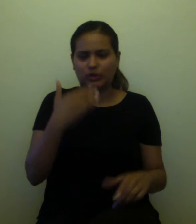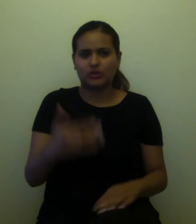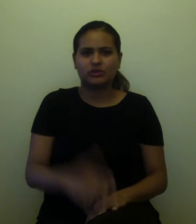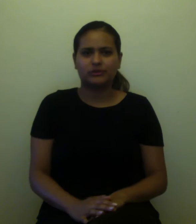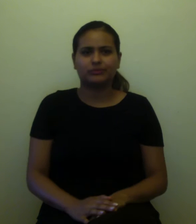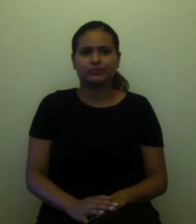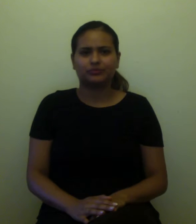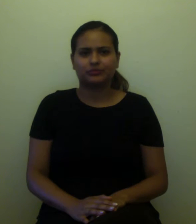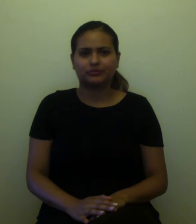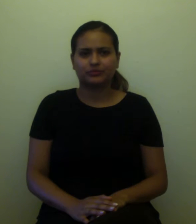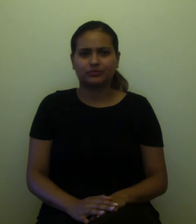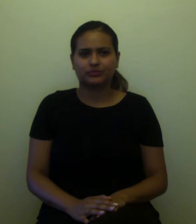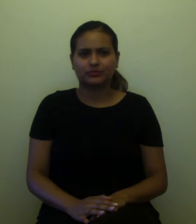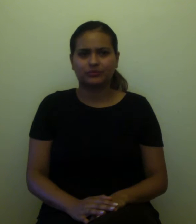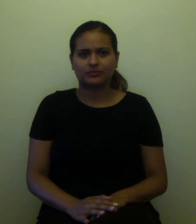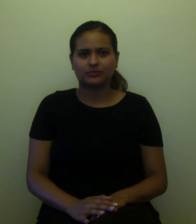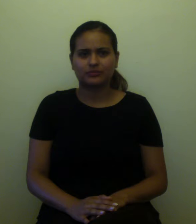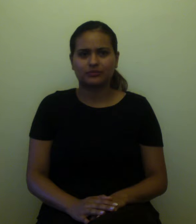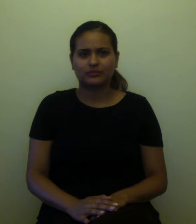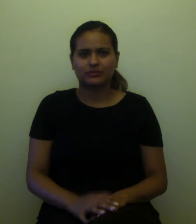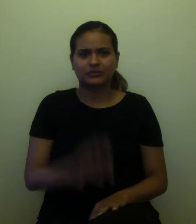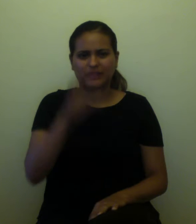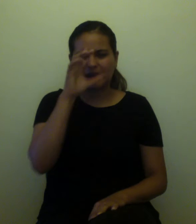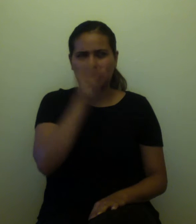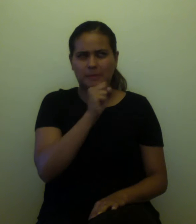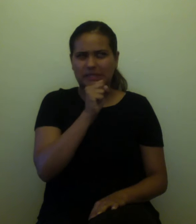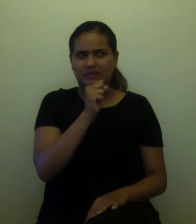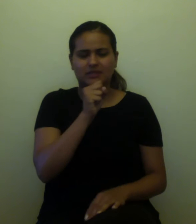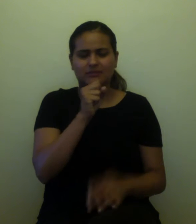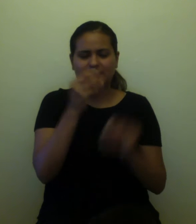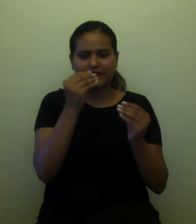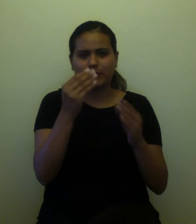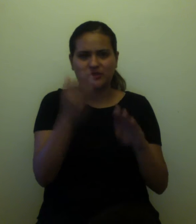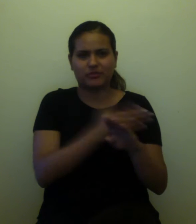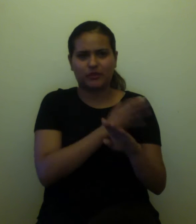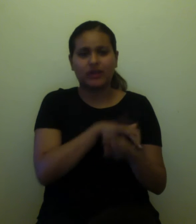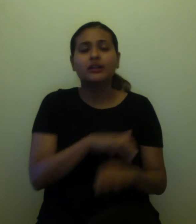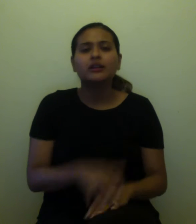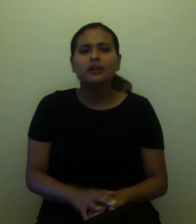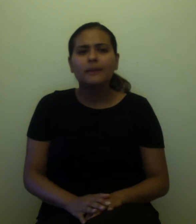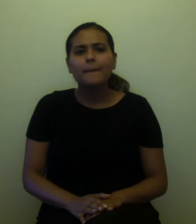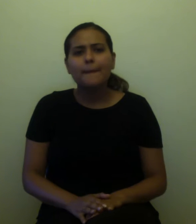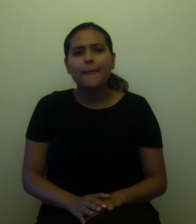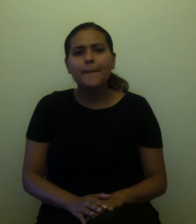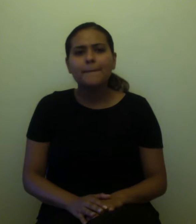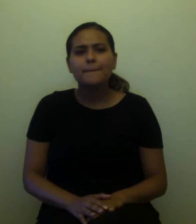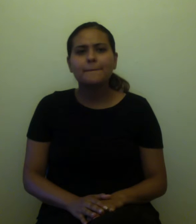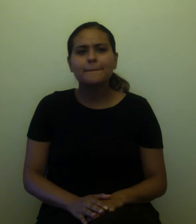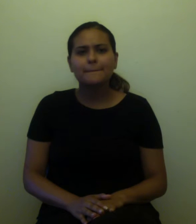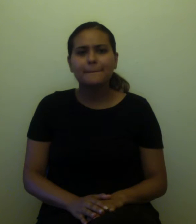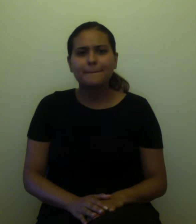we're really going to have difficulty solving these problems. So we need to be able to speak each other's languages. This is really, really